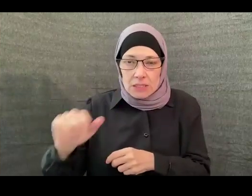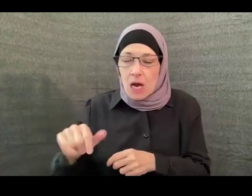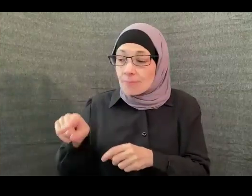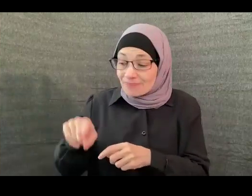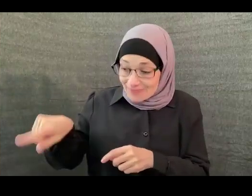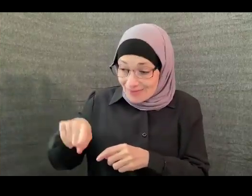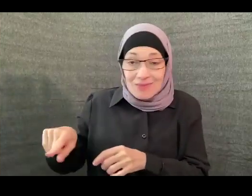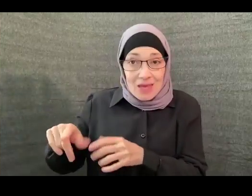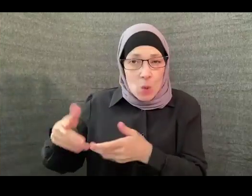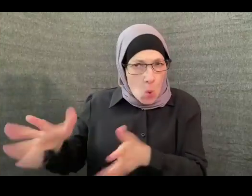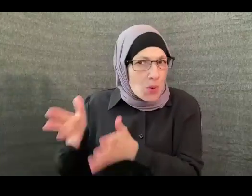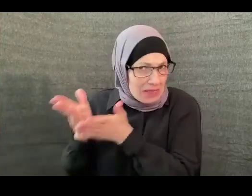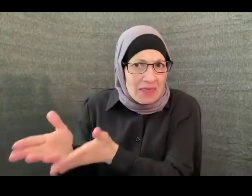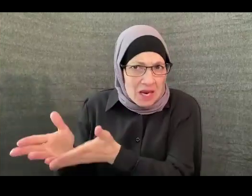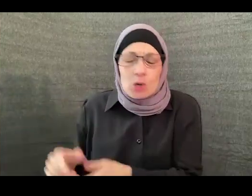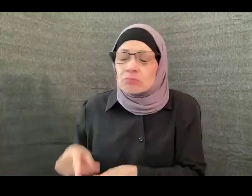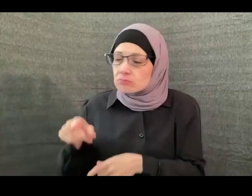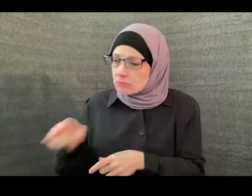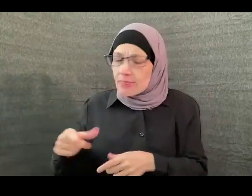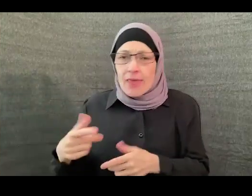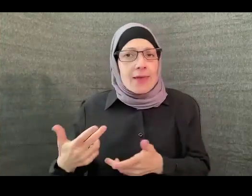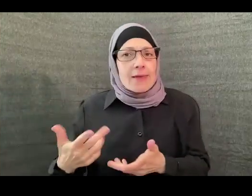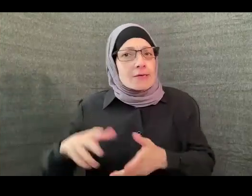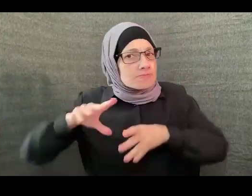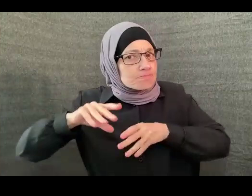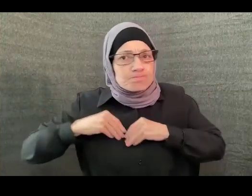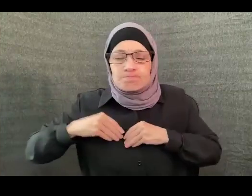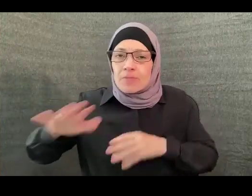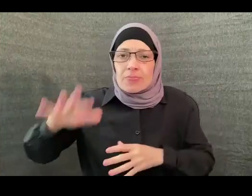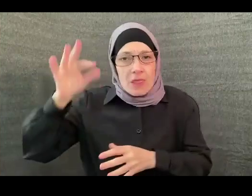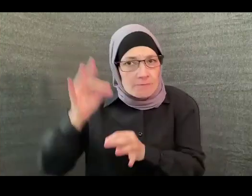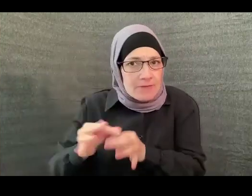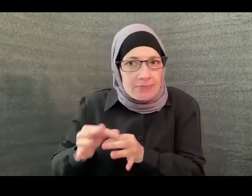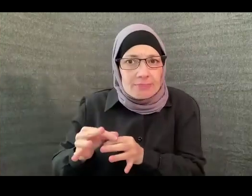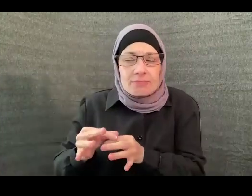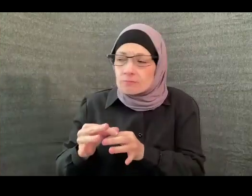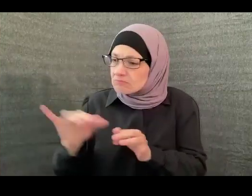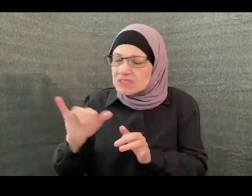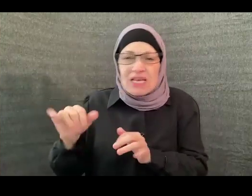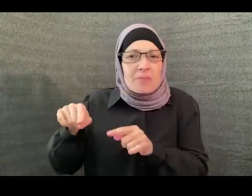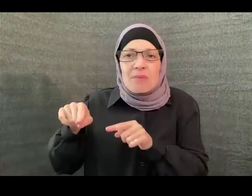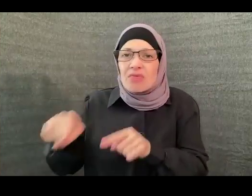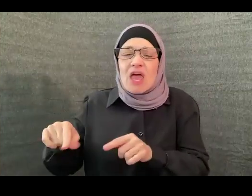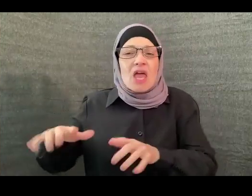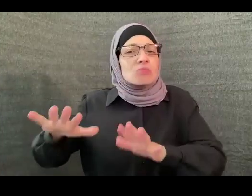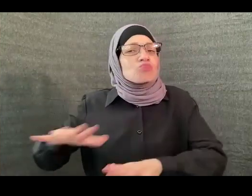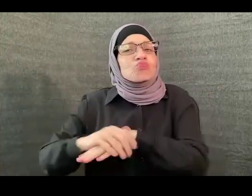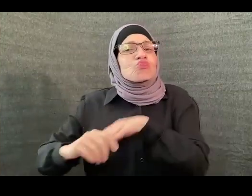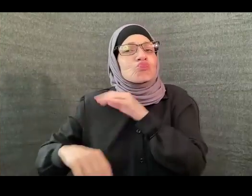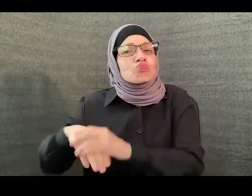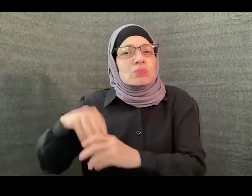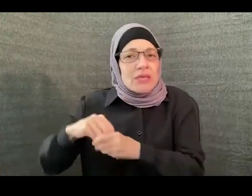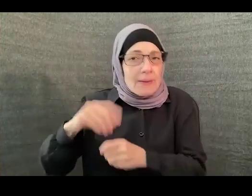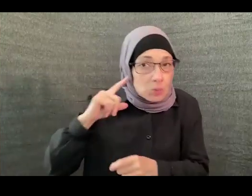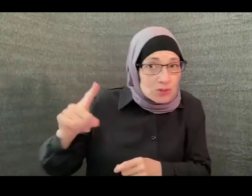as they are settled in Medina, they love those who immigrate towards them. They love